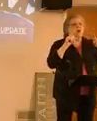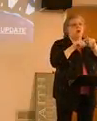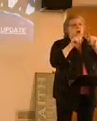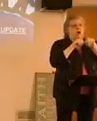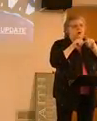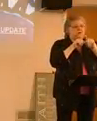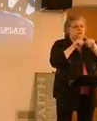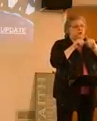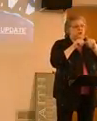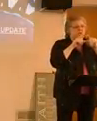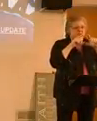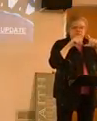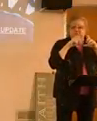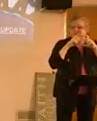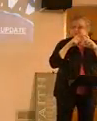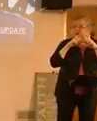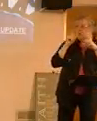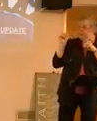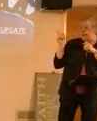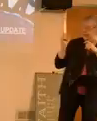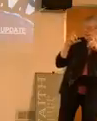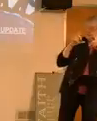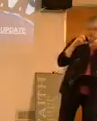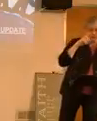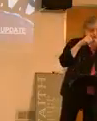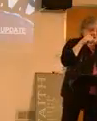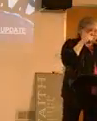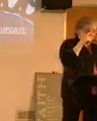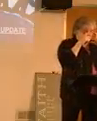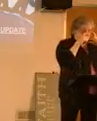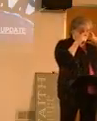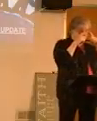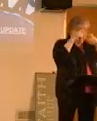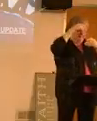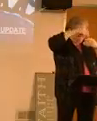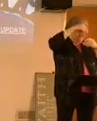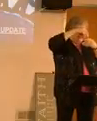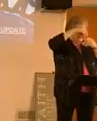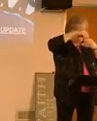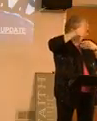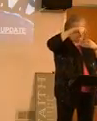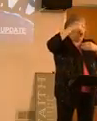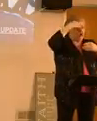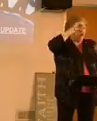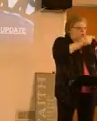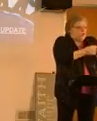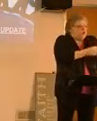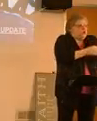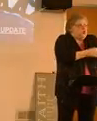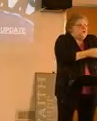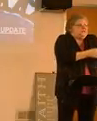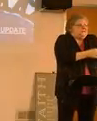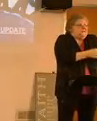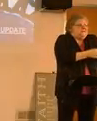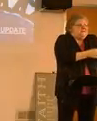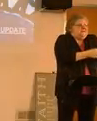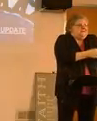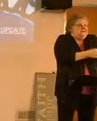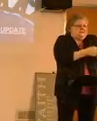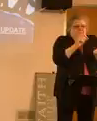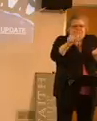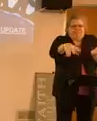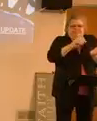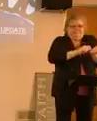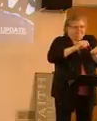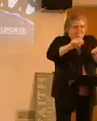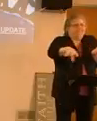it for the Annie Armstrong Easter offering. It has Lottie Moon on one side and Annie Armstrong on the other side, the two very